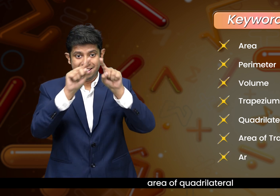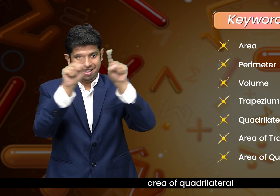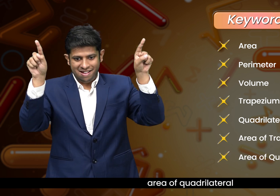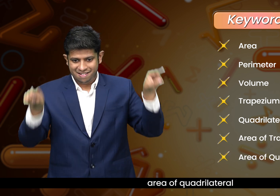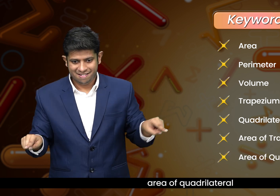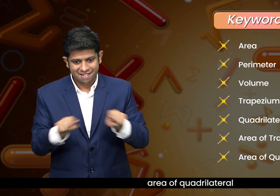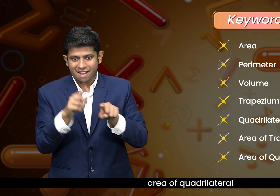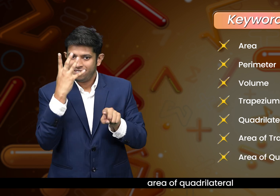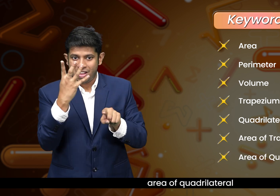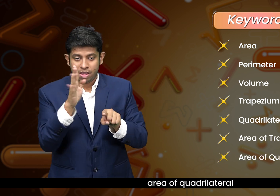area of quadrilateral.